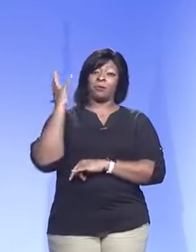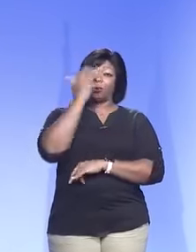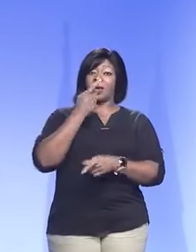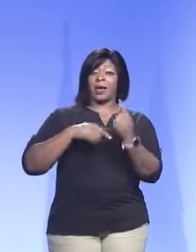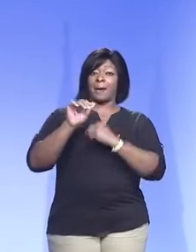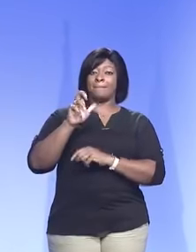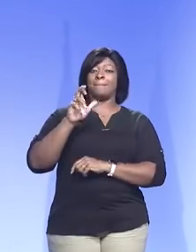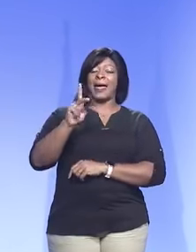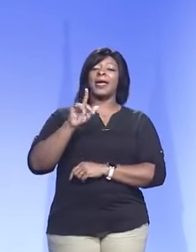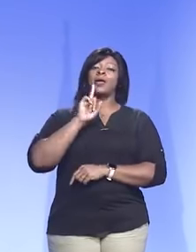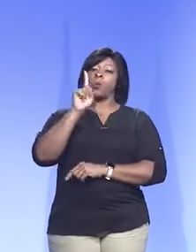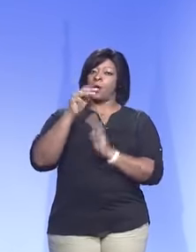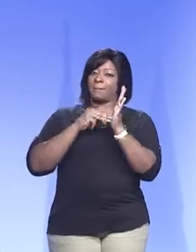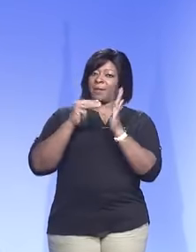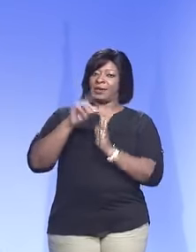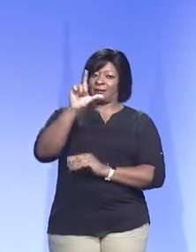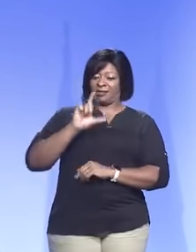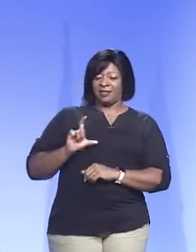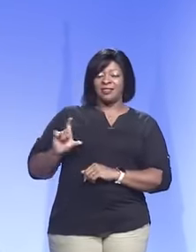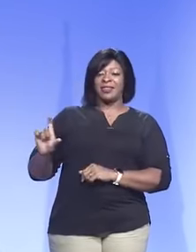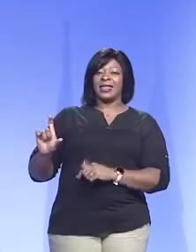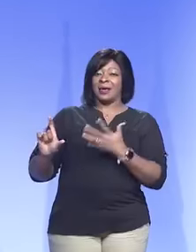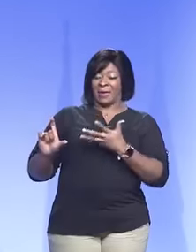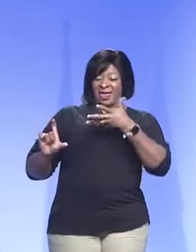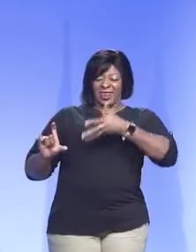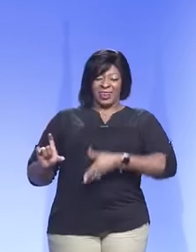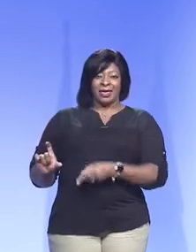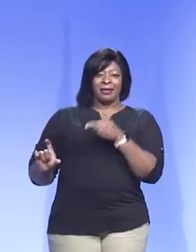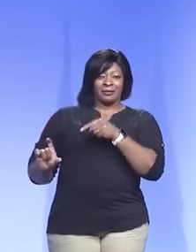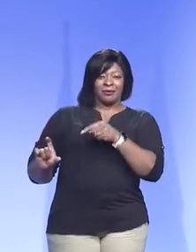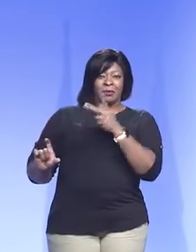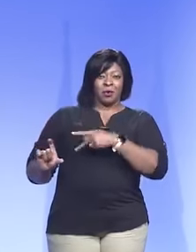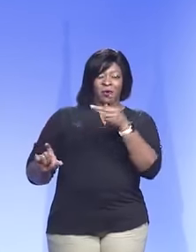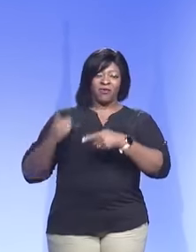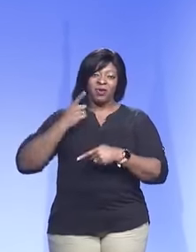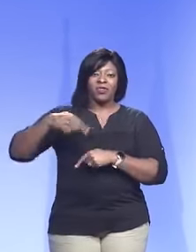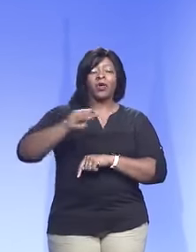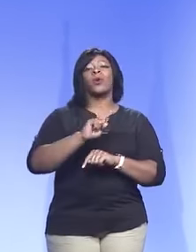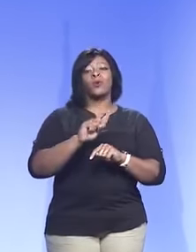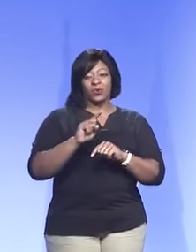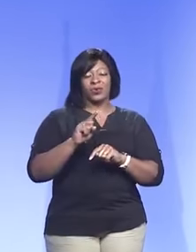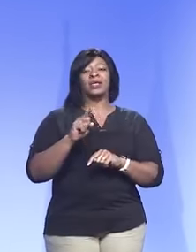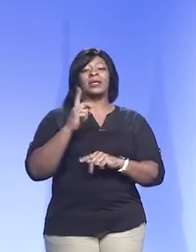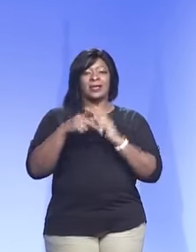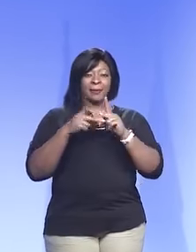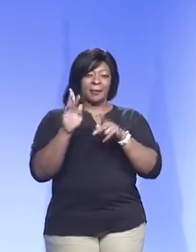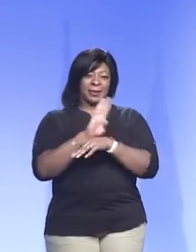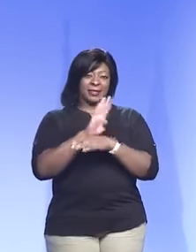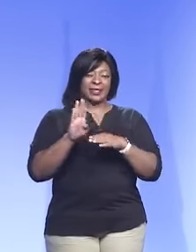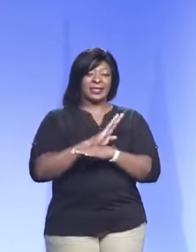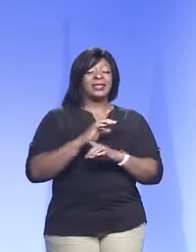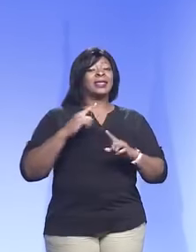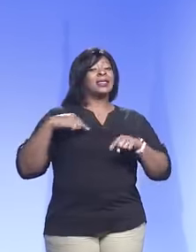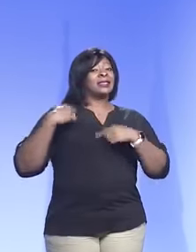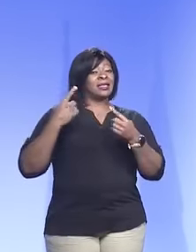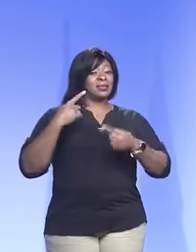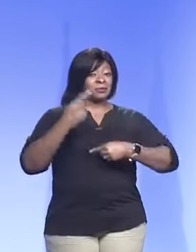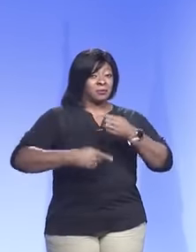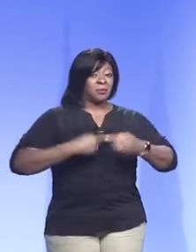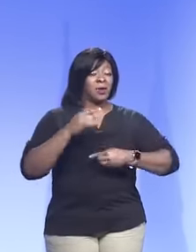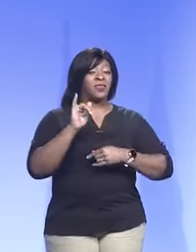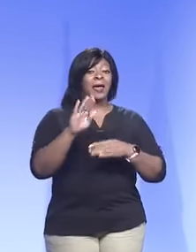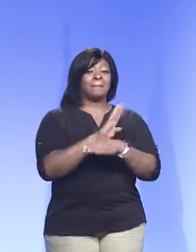is $1 million, and so we still have money left in the program. Since the rollout of this program, we've seen really